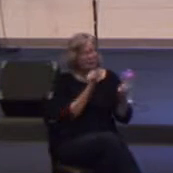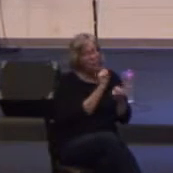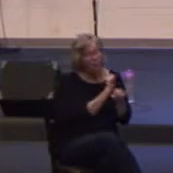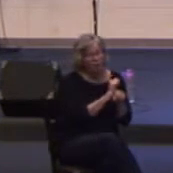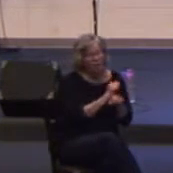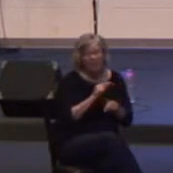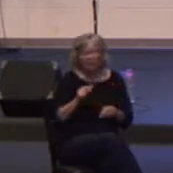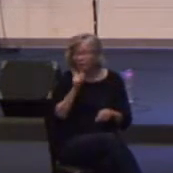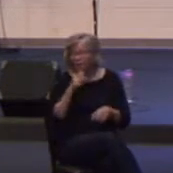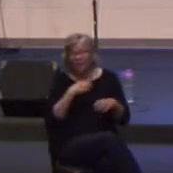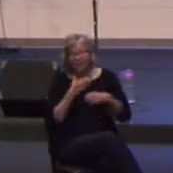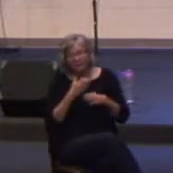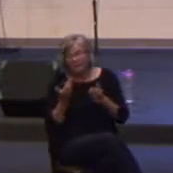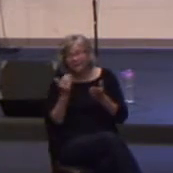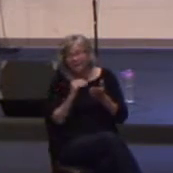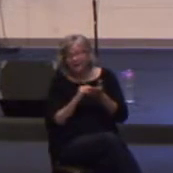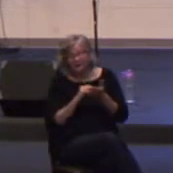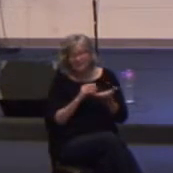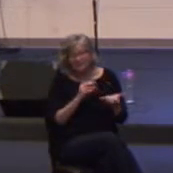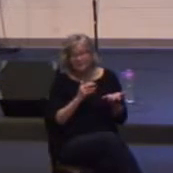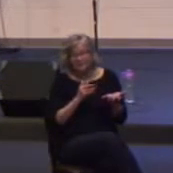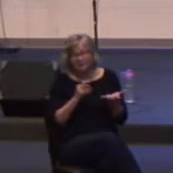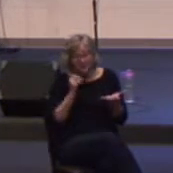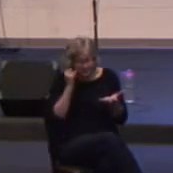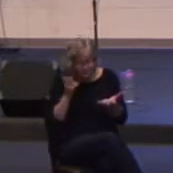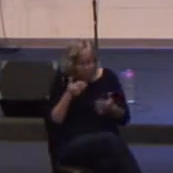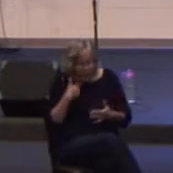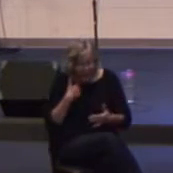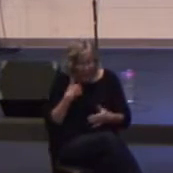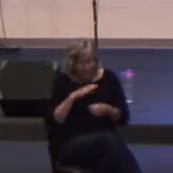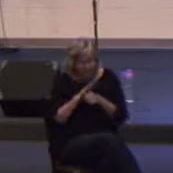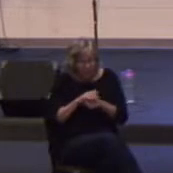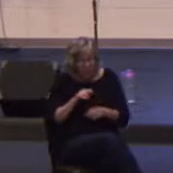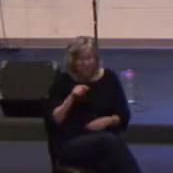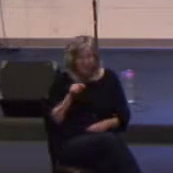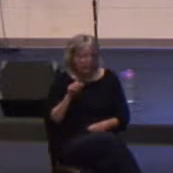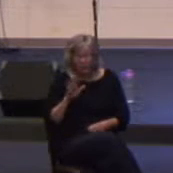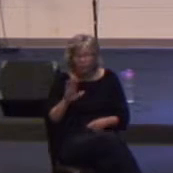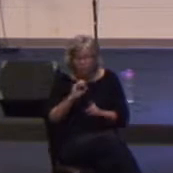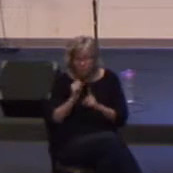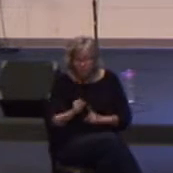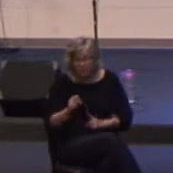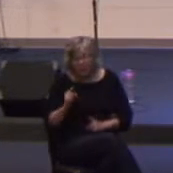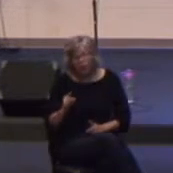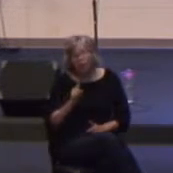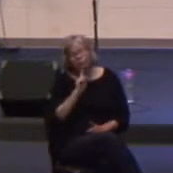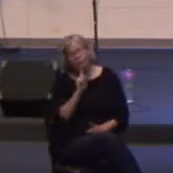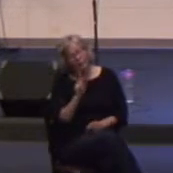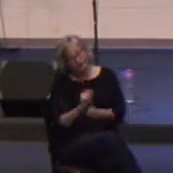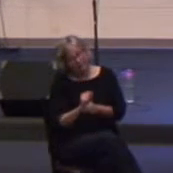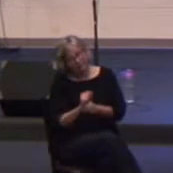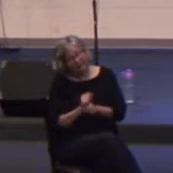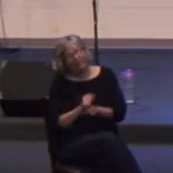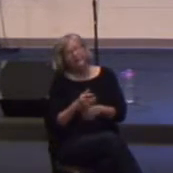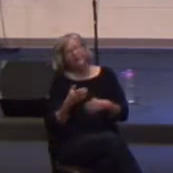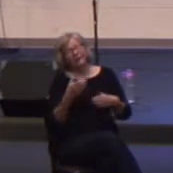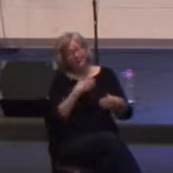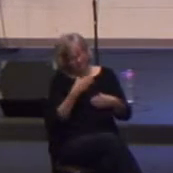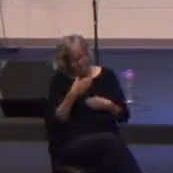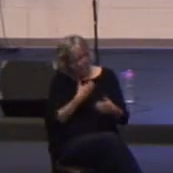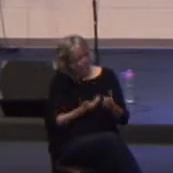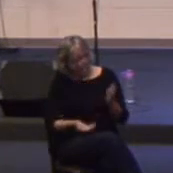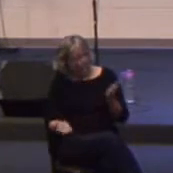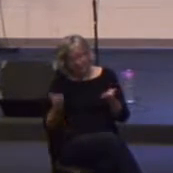just grumbling against whether or not you have enough. You're not just grumbling about circumstances. You're ultimately grumbling. Your toxic attitude is